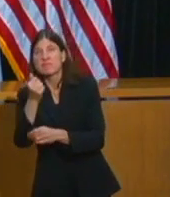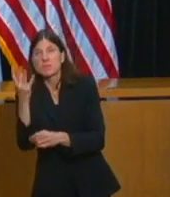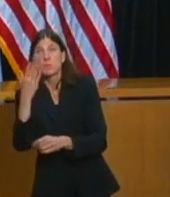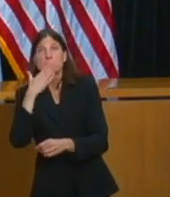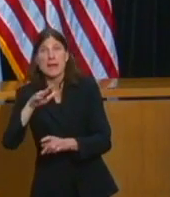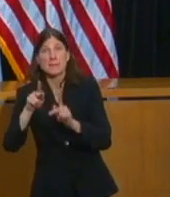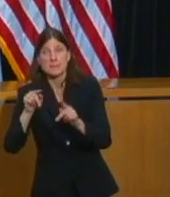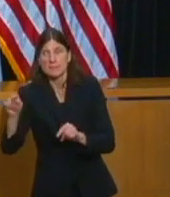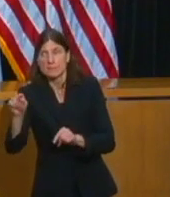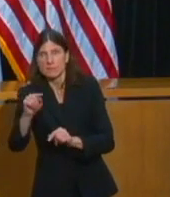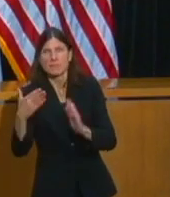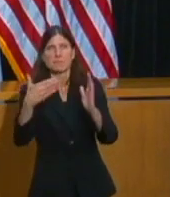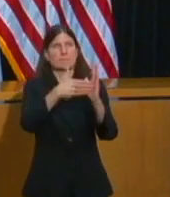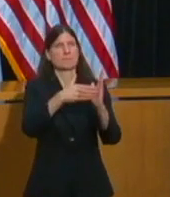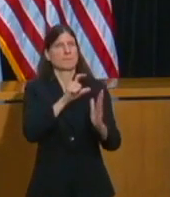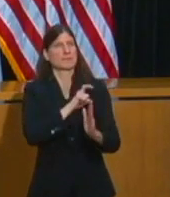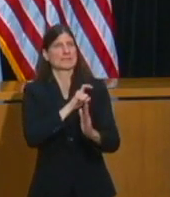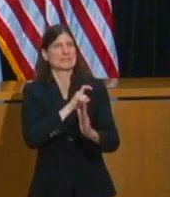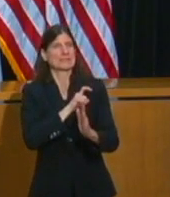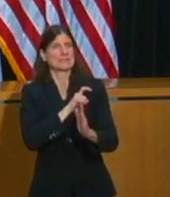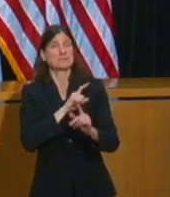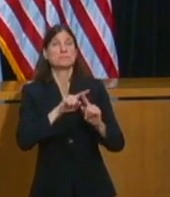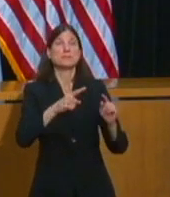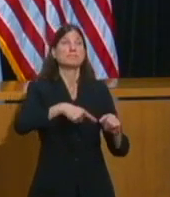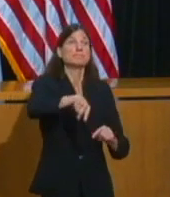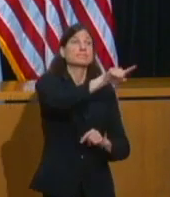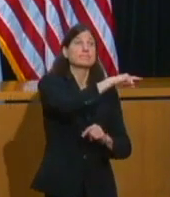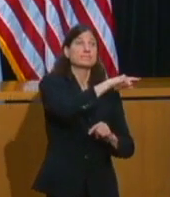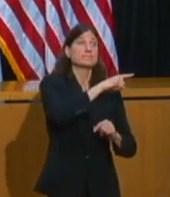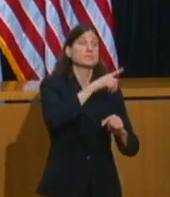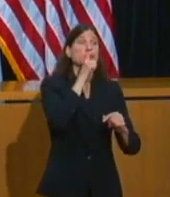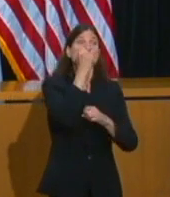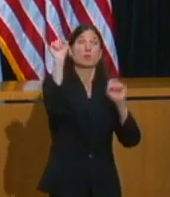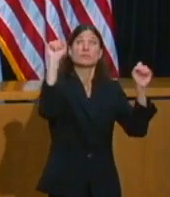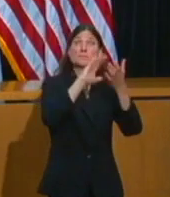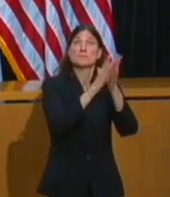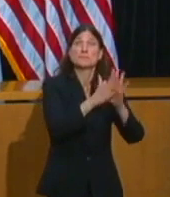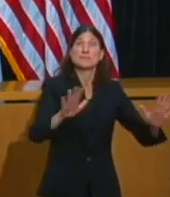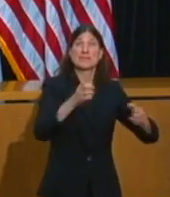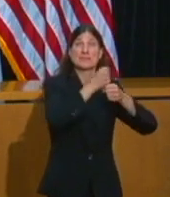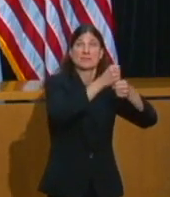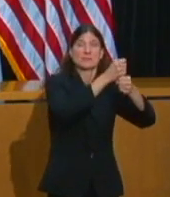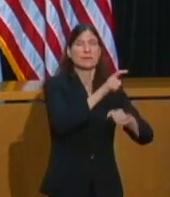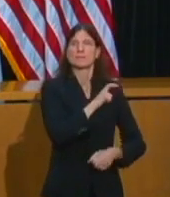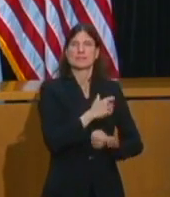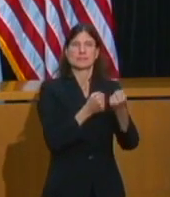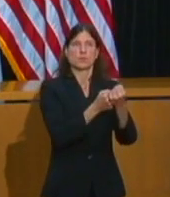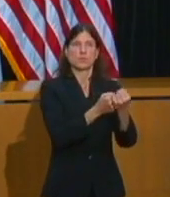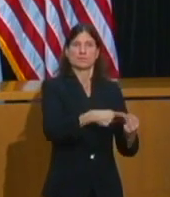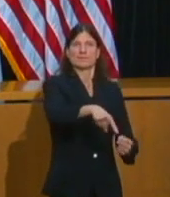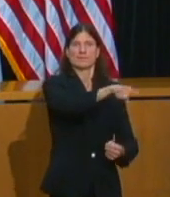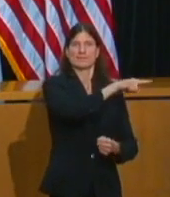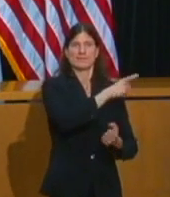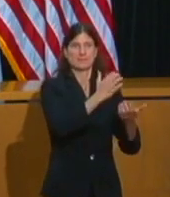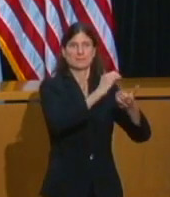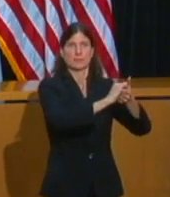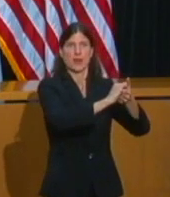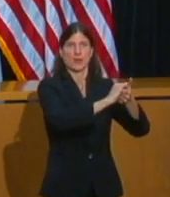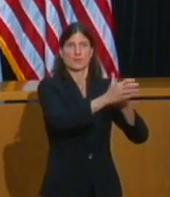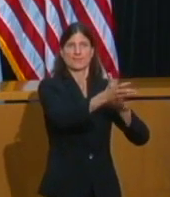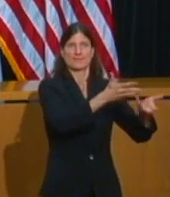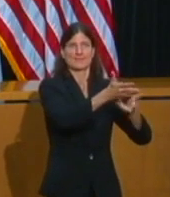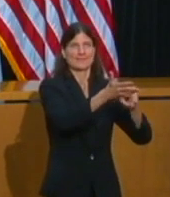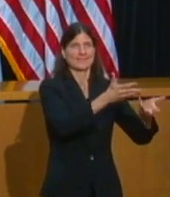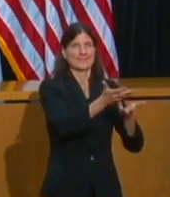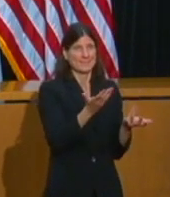enforcement to keep people safe, and we will do all we can to make sure that our colleagues in local government have the support they need to make sure